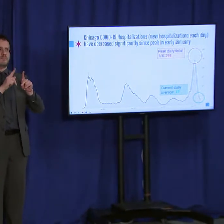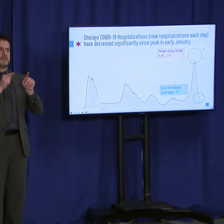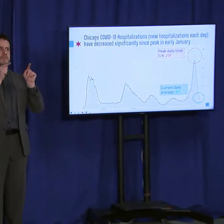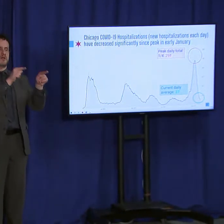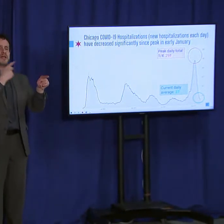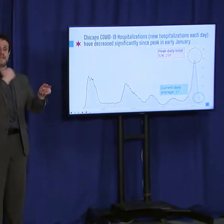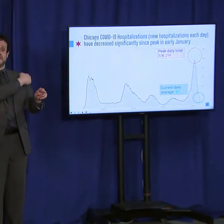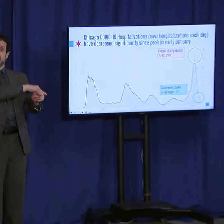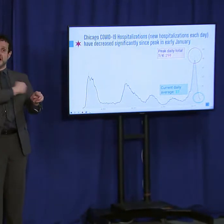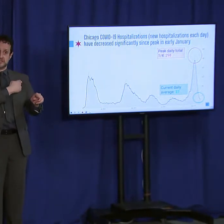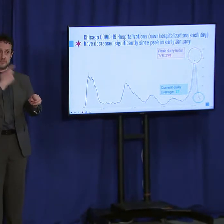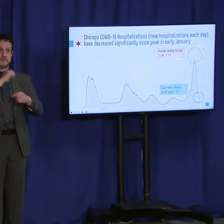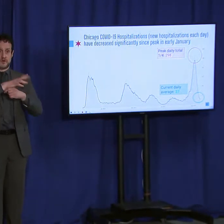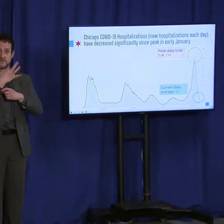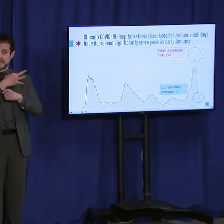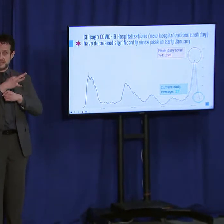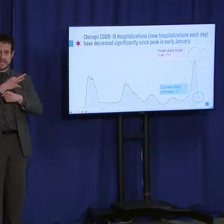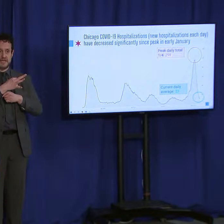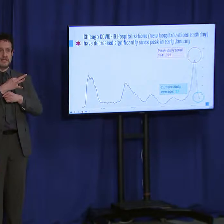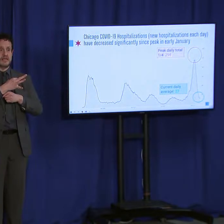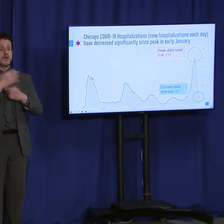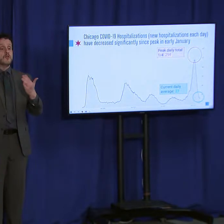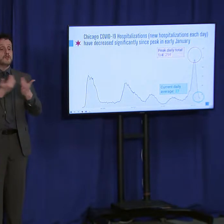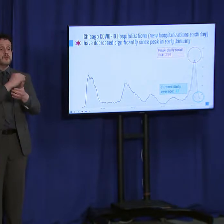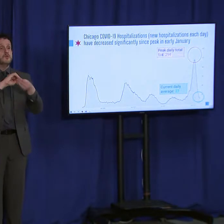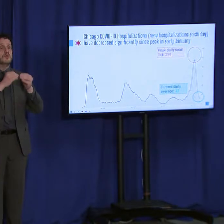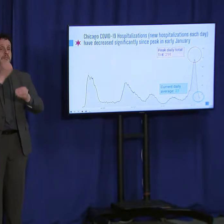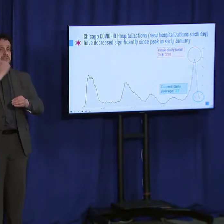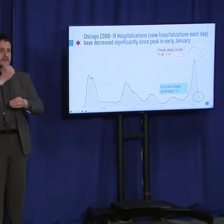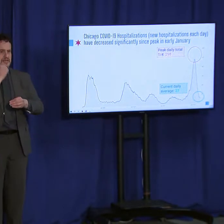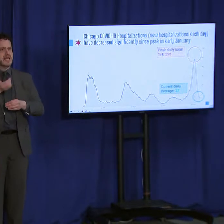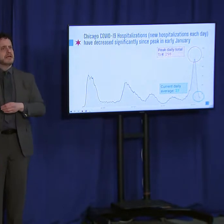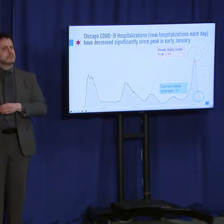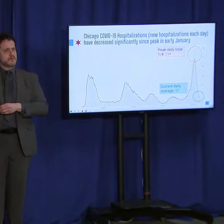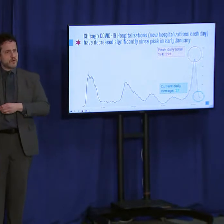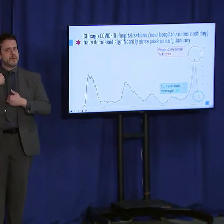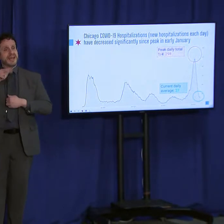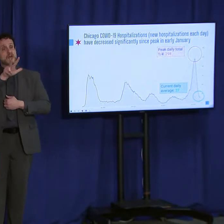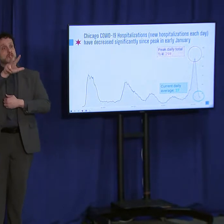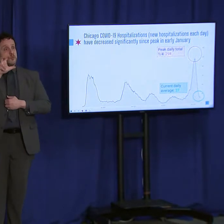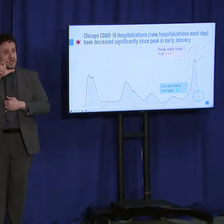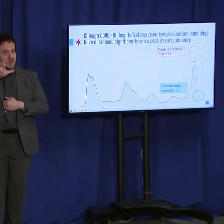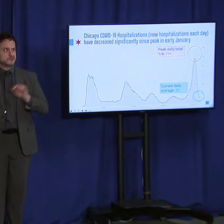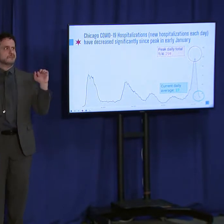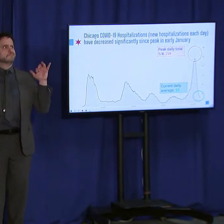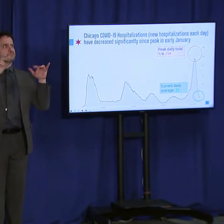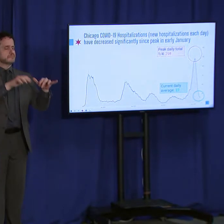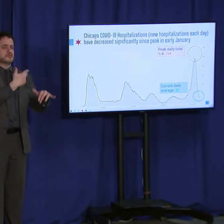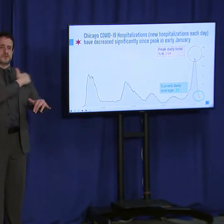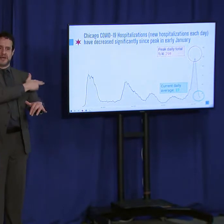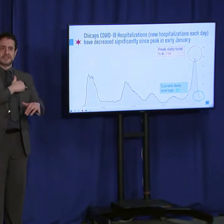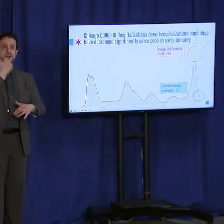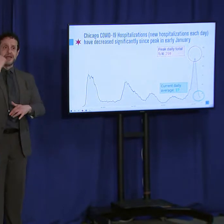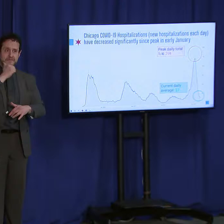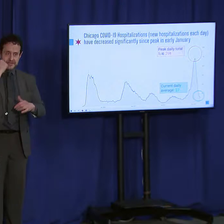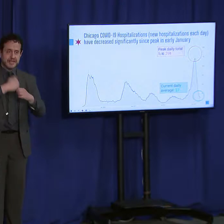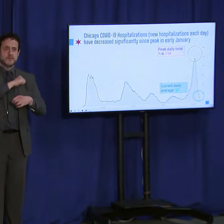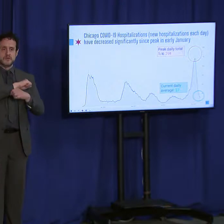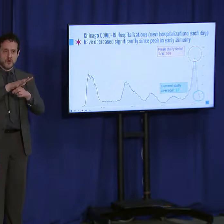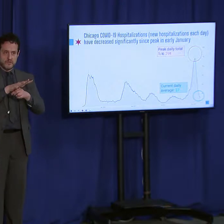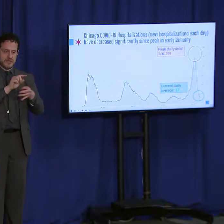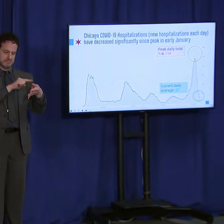is new hospitalizations every day. We had almost 300 Chicagoans being hospitalized with COVID in